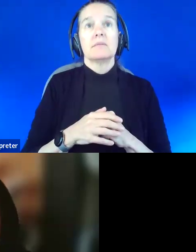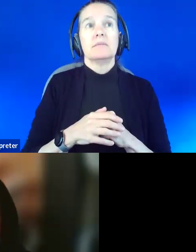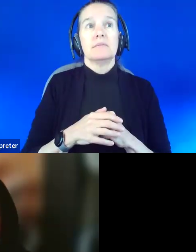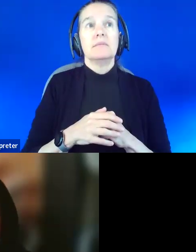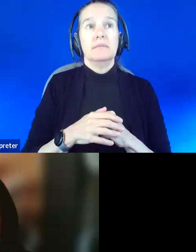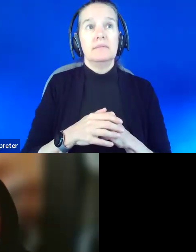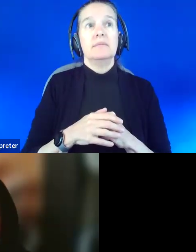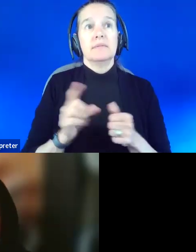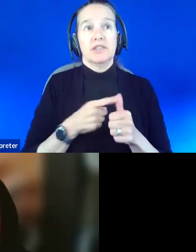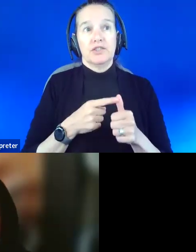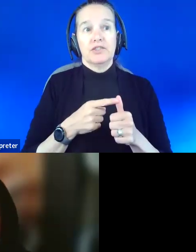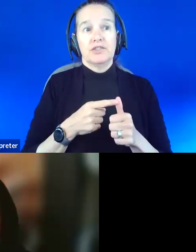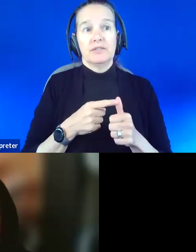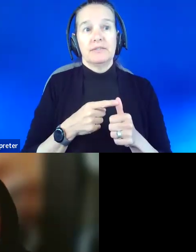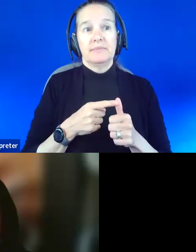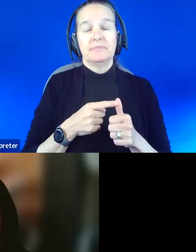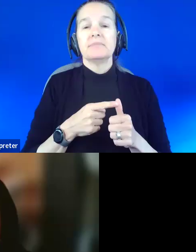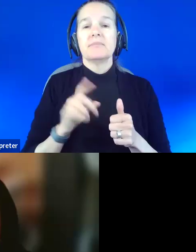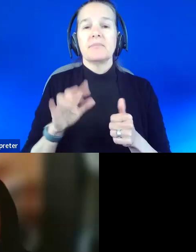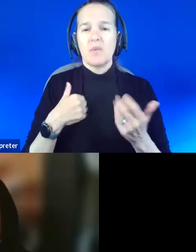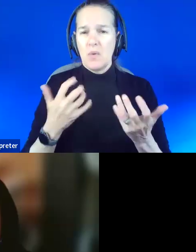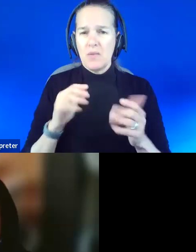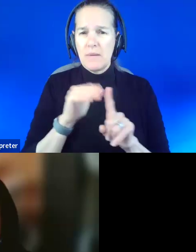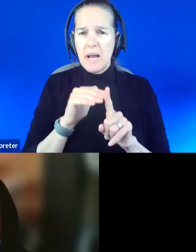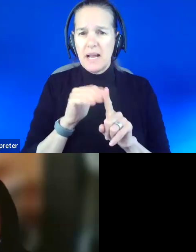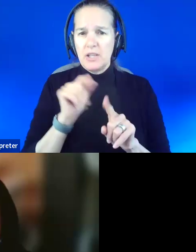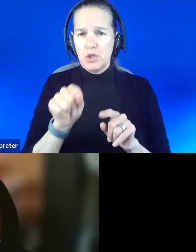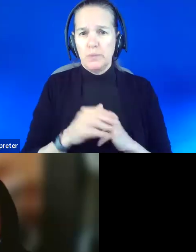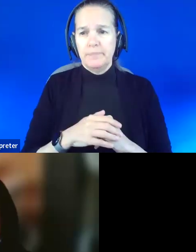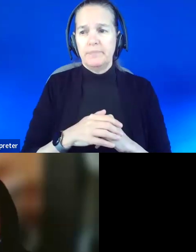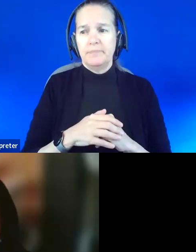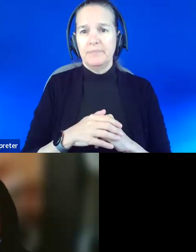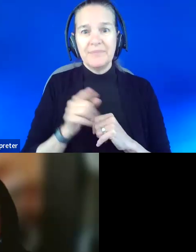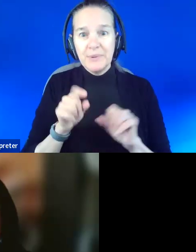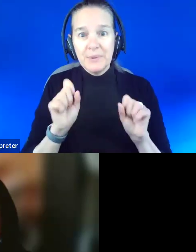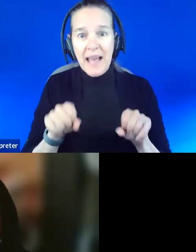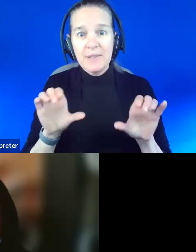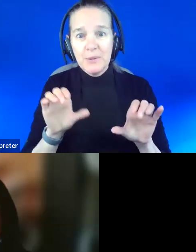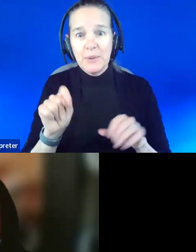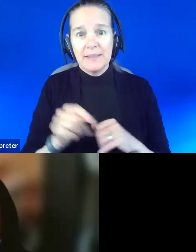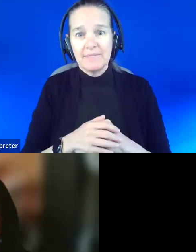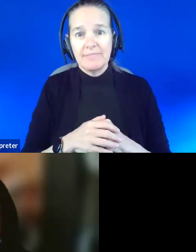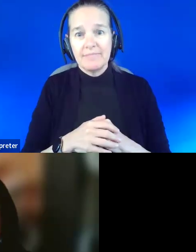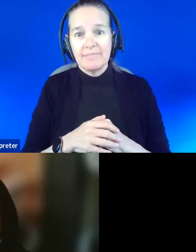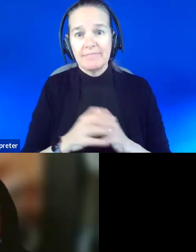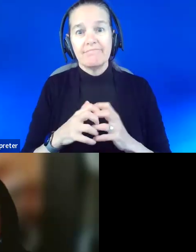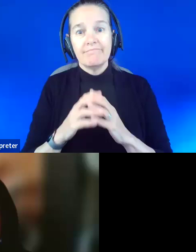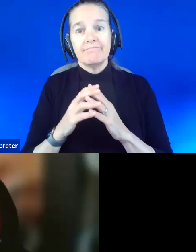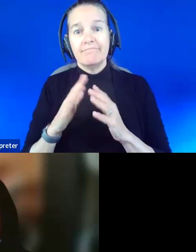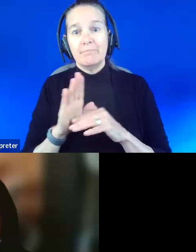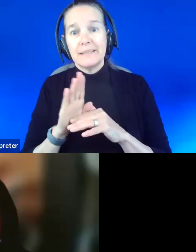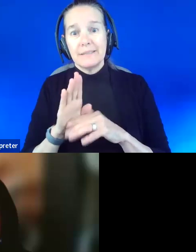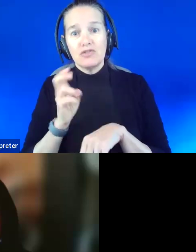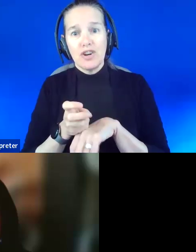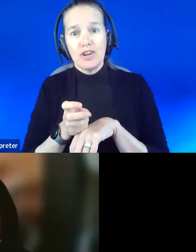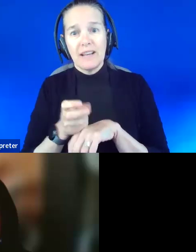And so what we really want to start off with is we want to remind you that you can do it. Starting a business is hard, and each business is going